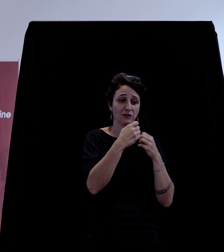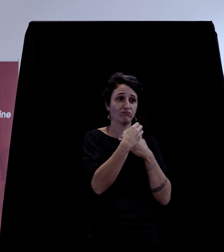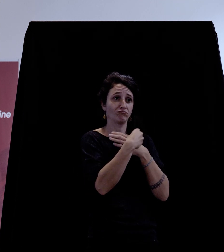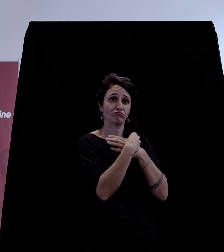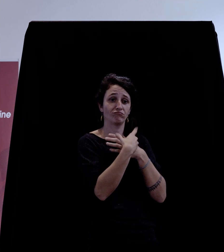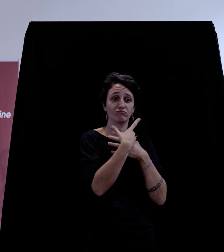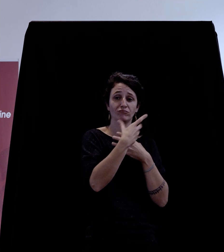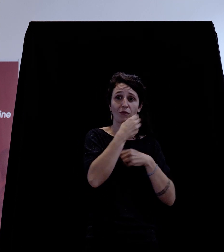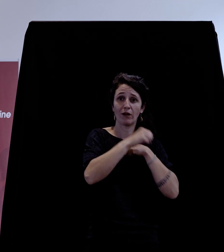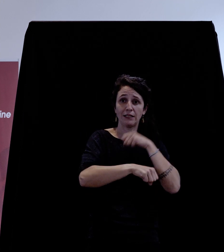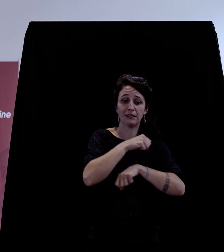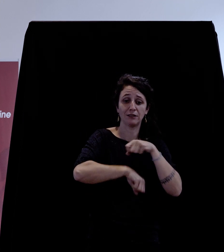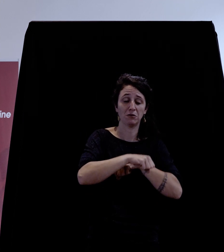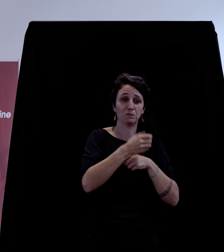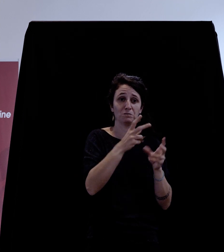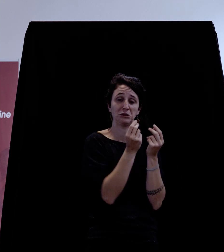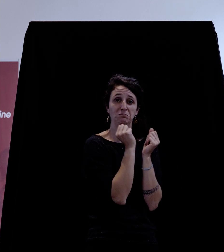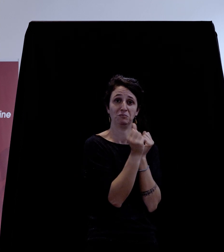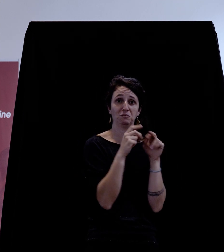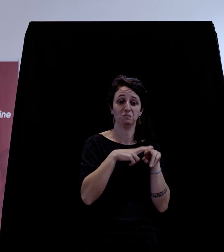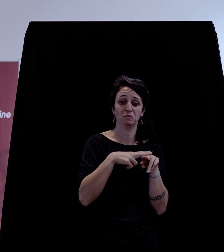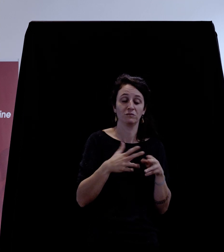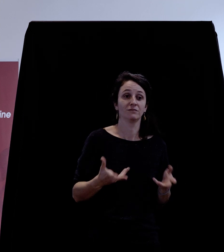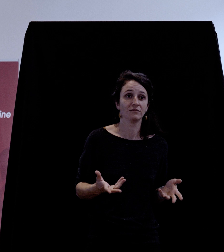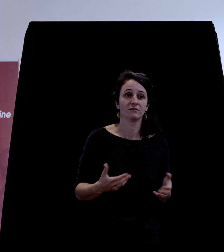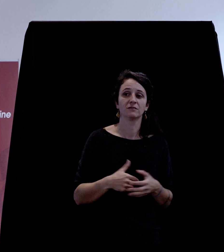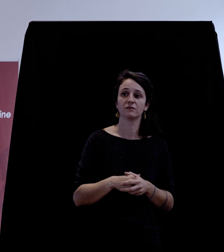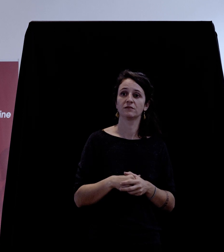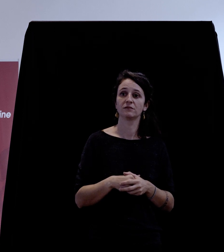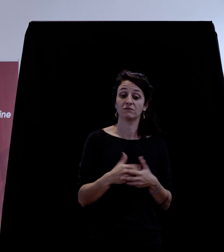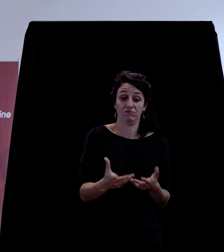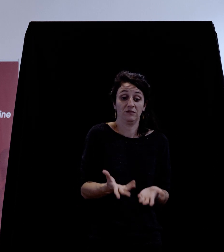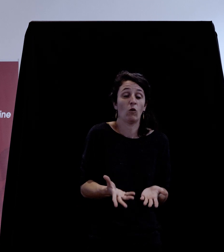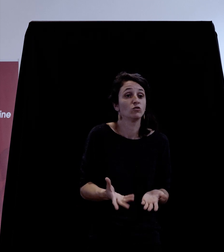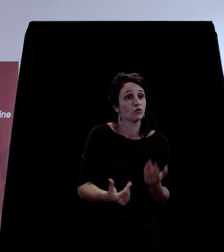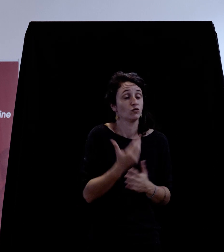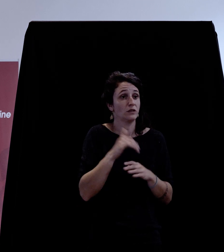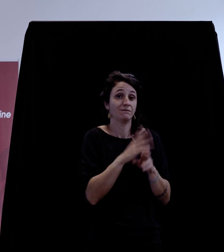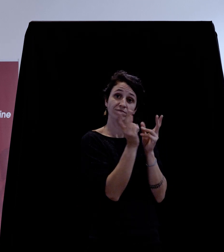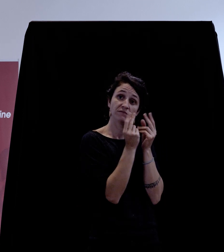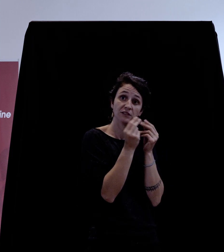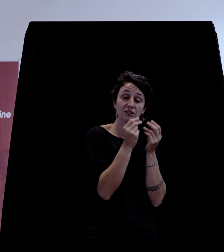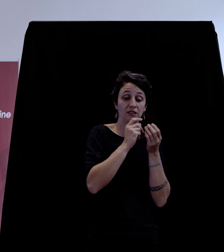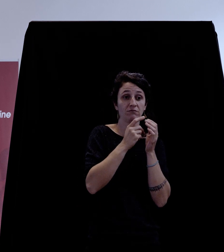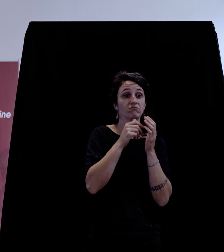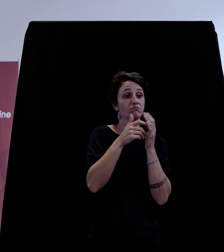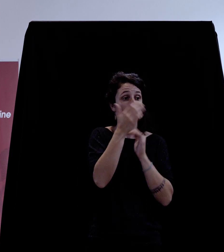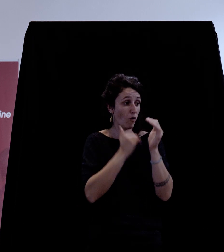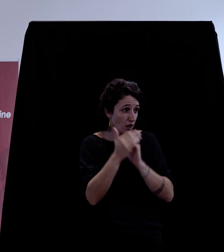So what will happen today? Right? And it's nice to know we have a program, so we have some hint of it. But if you're deaf,